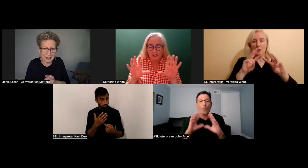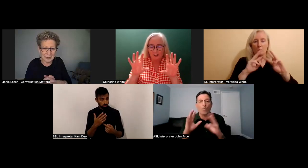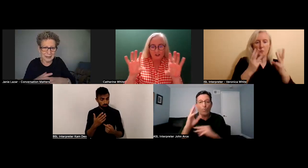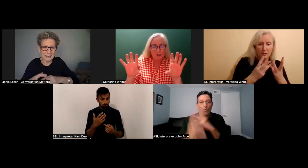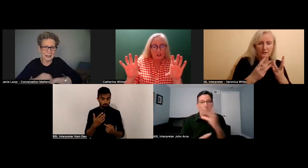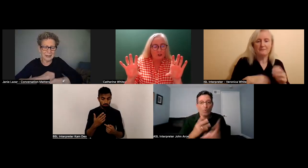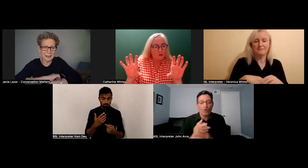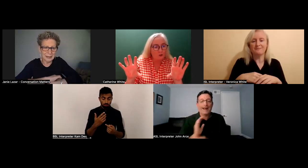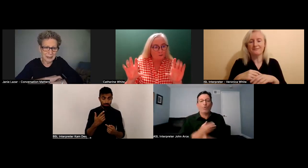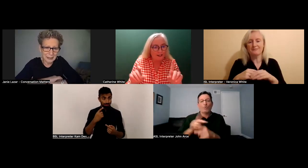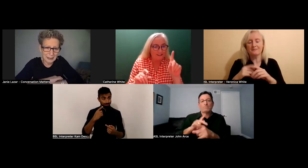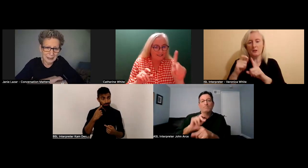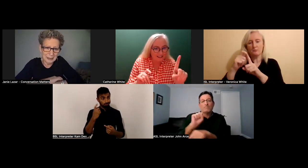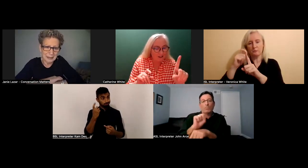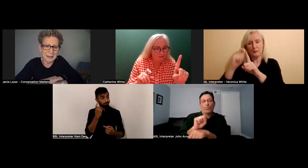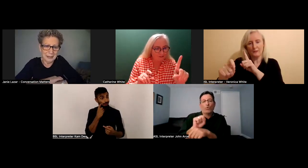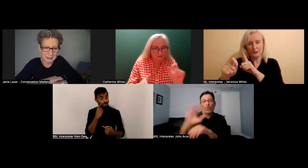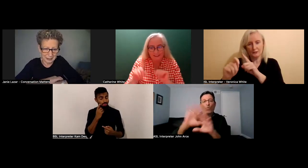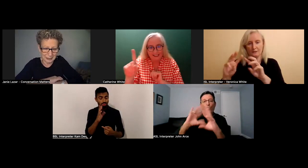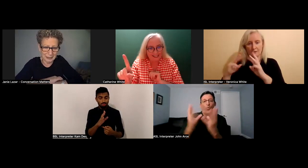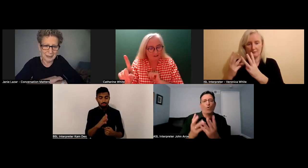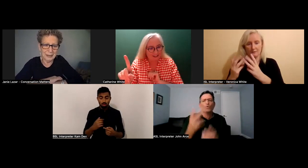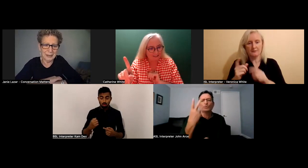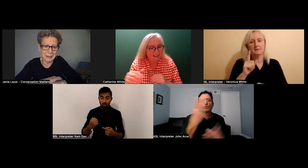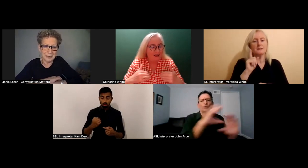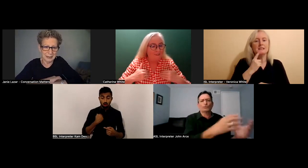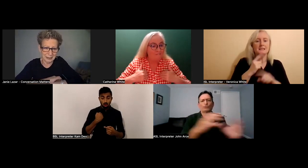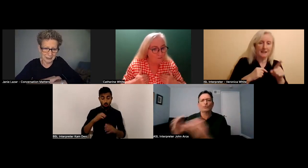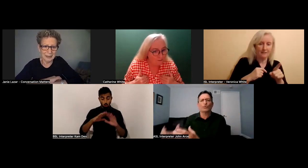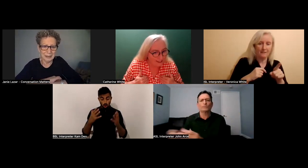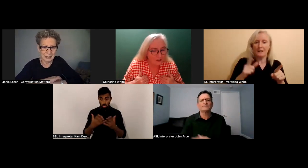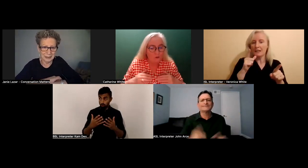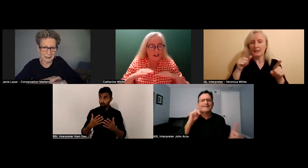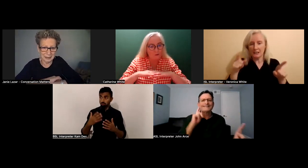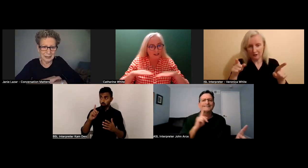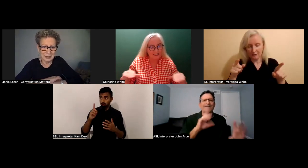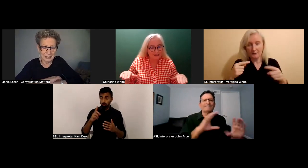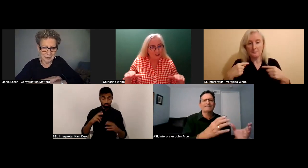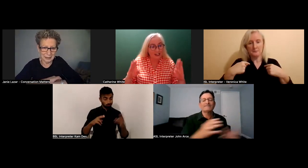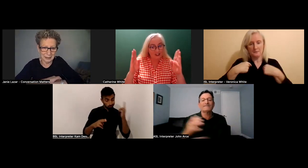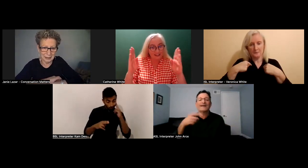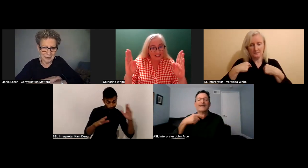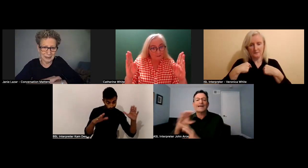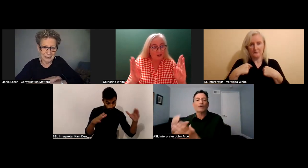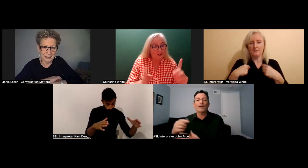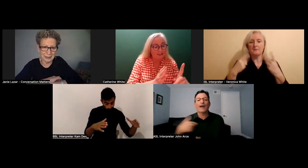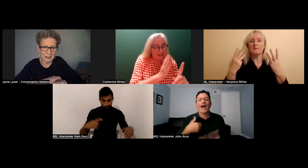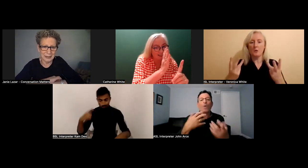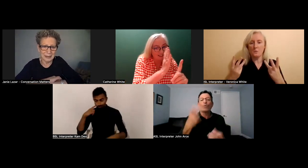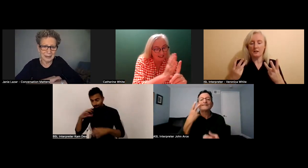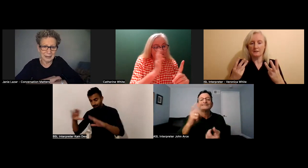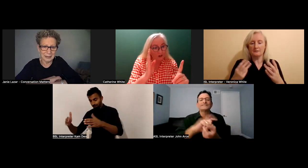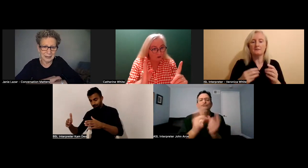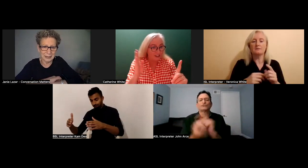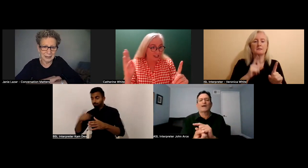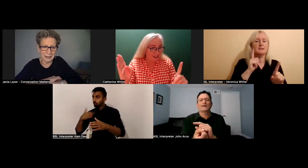world, there's only two groupings: deaf, hearing. For me, what I want to see change in that spectrum is that